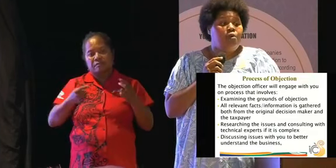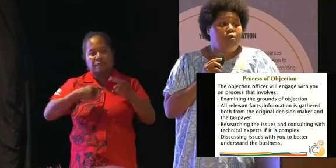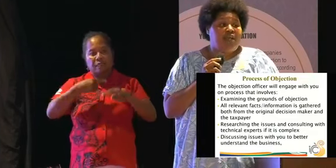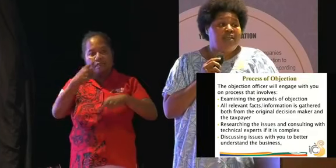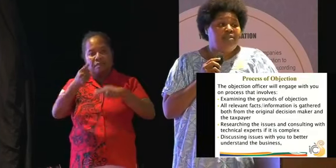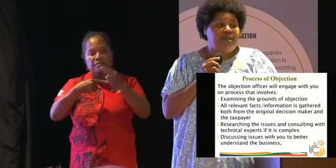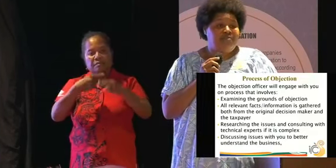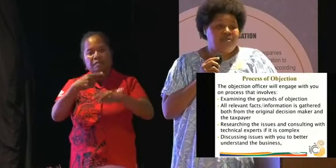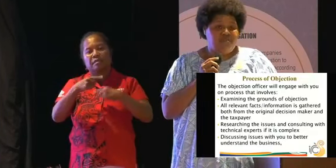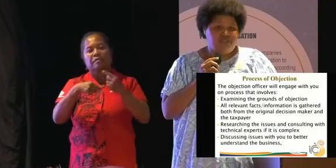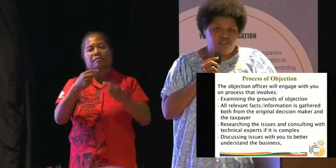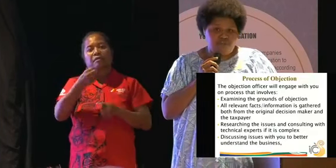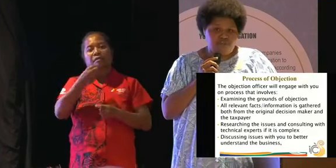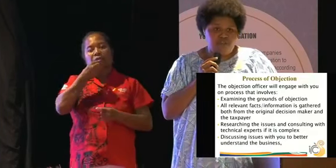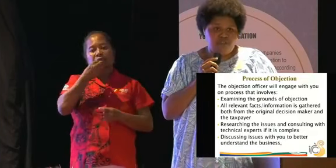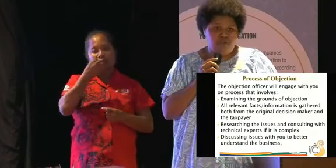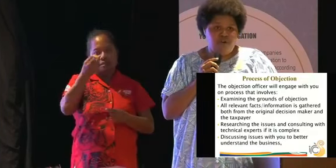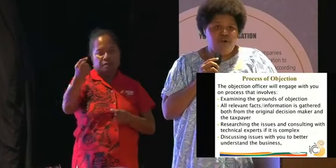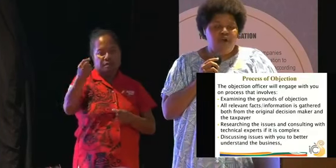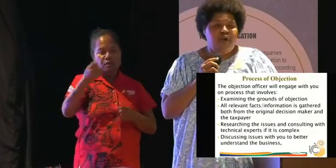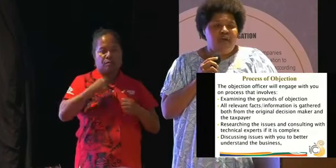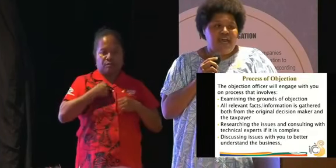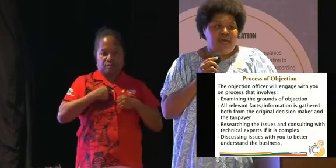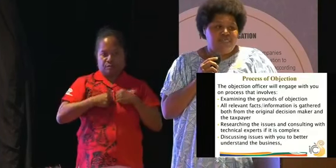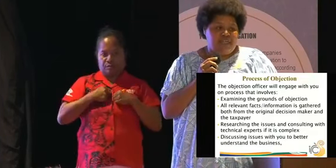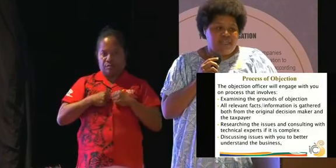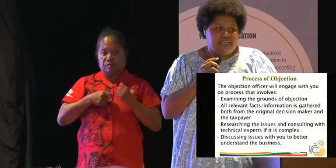objection, whether you have documents to support your